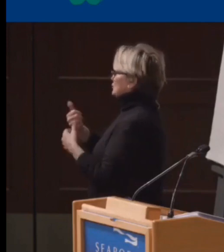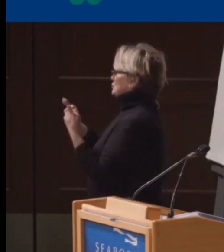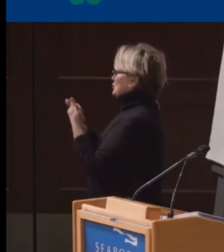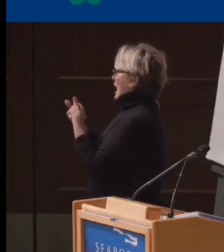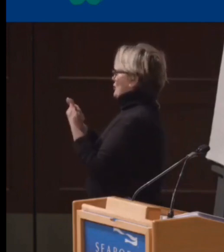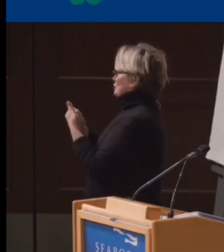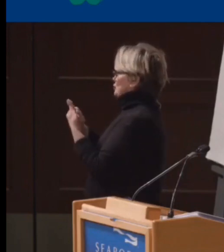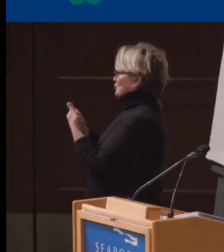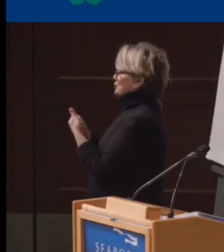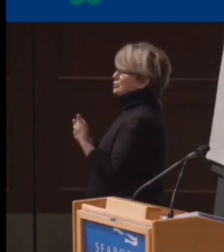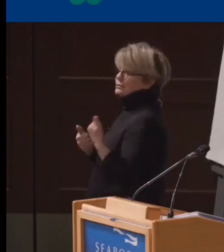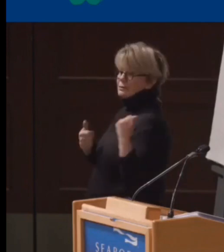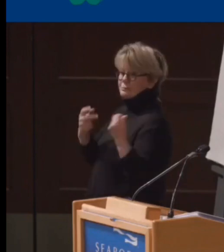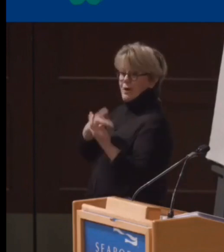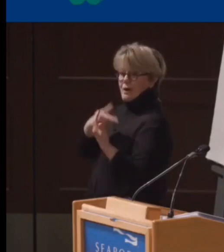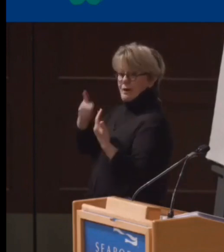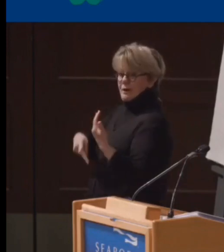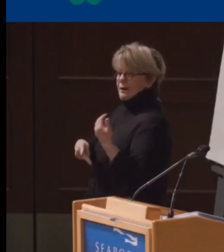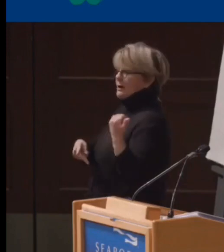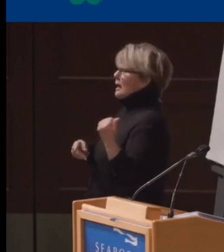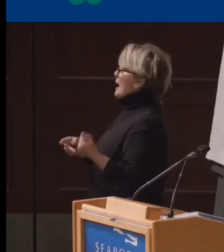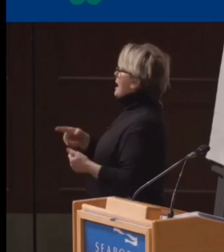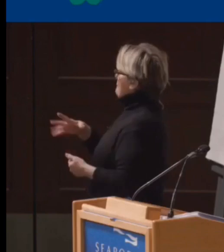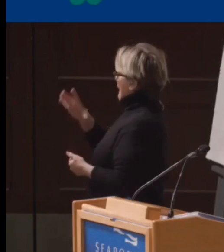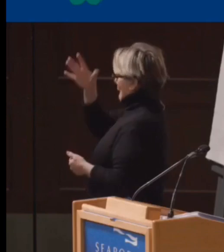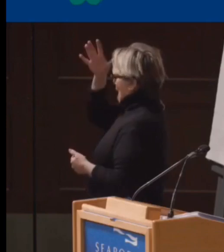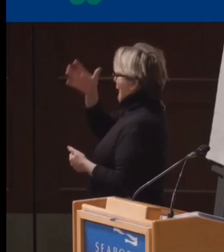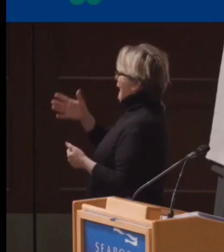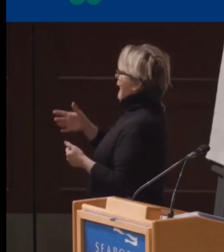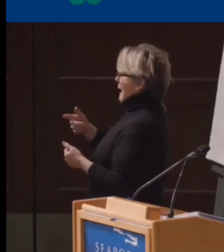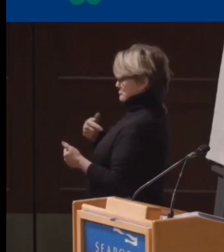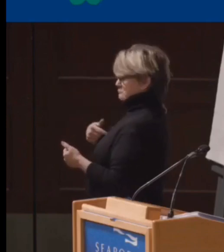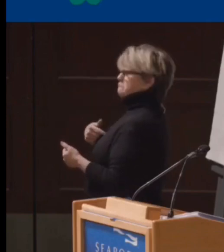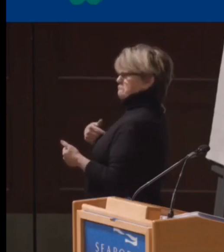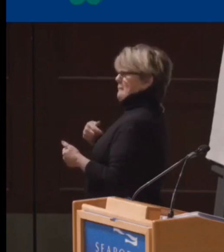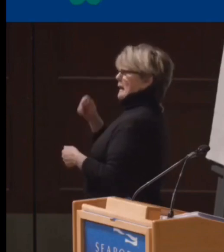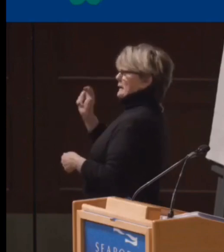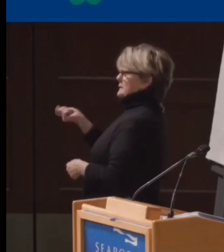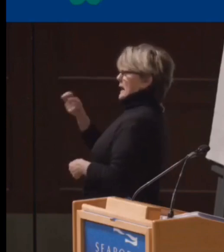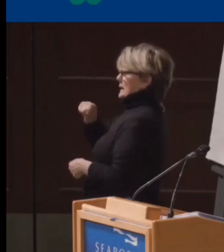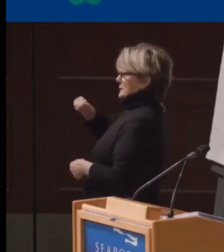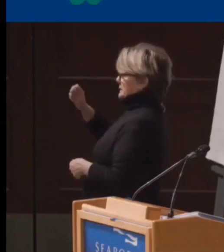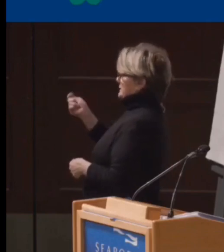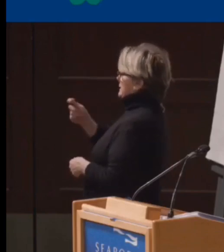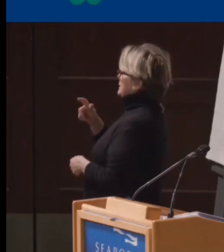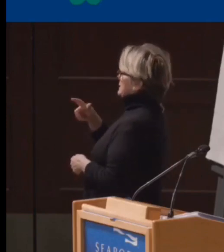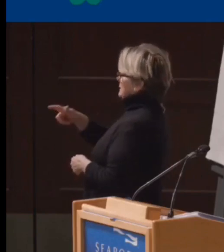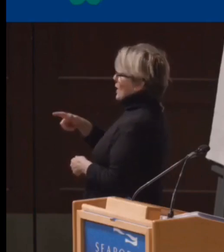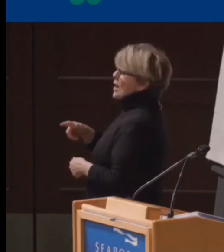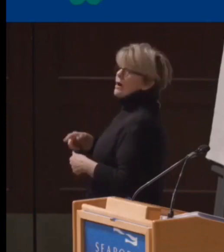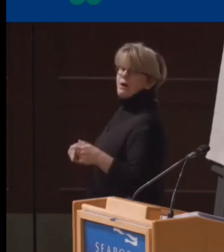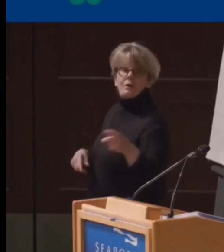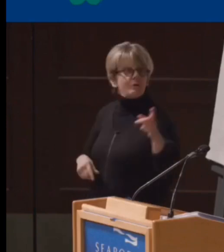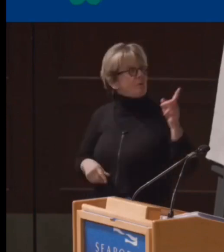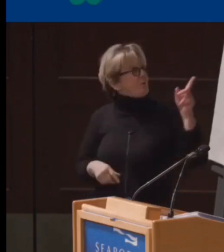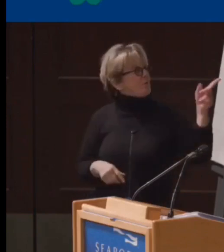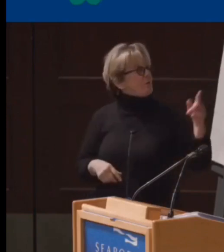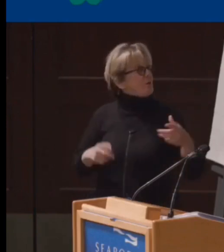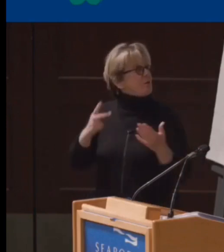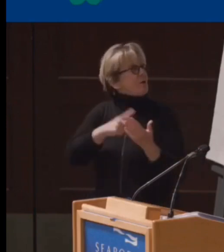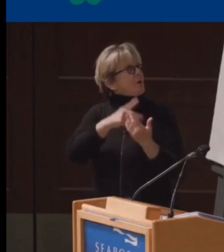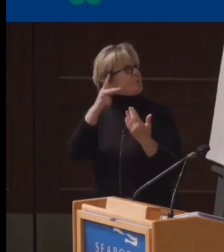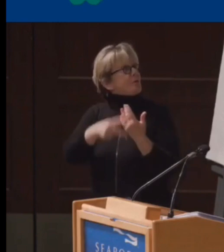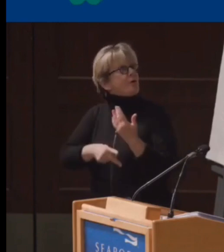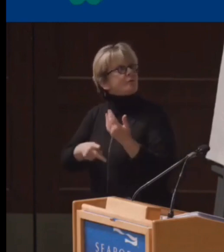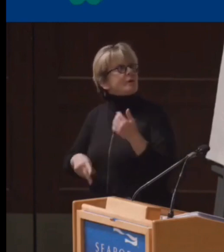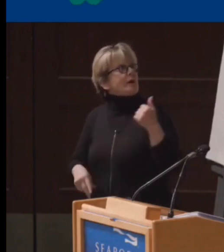My dad introduced me to tennis, and I started playing through a specialized program known as Acing Autism. I graduated from the